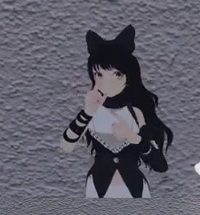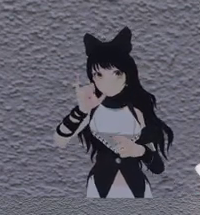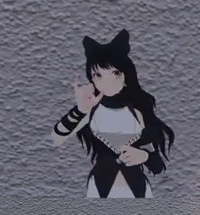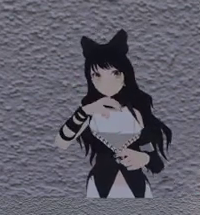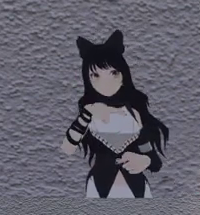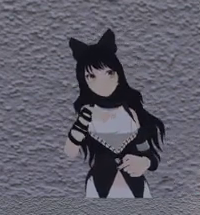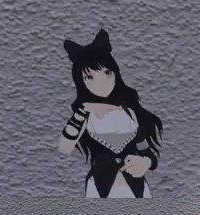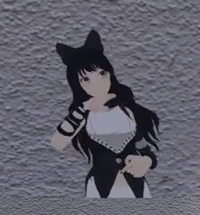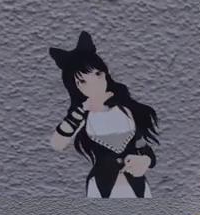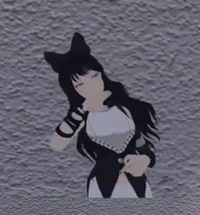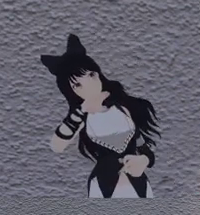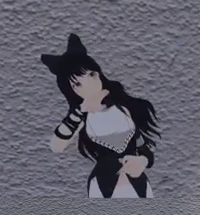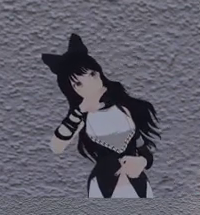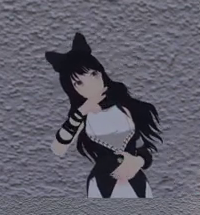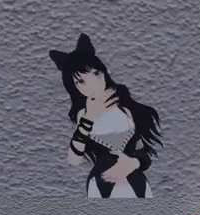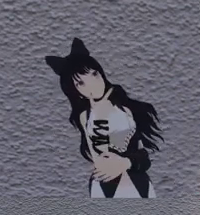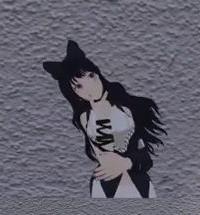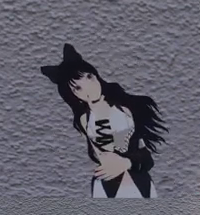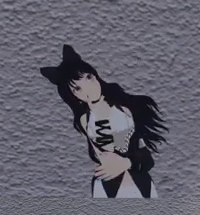Complicated.